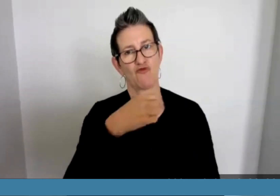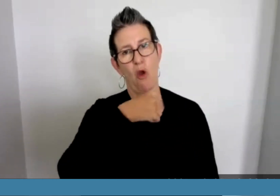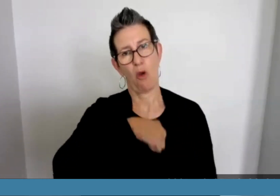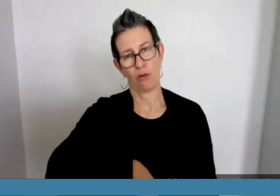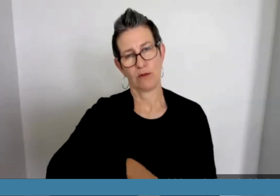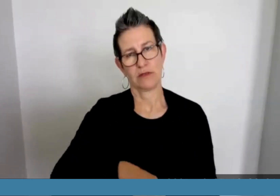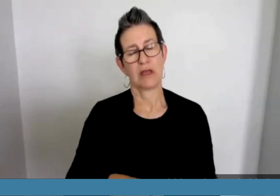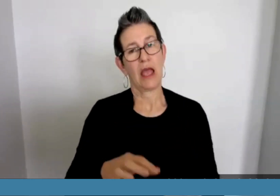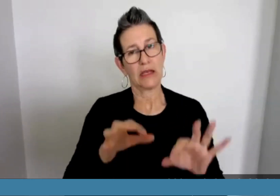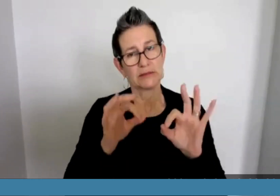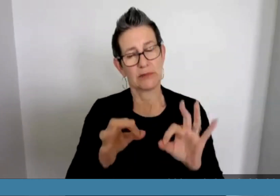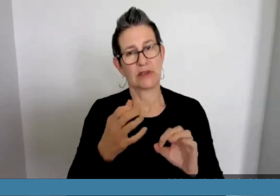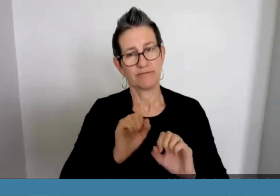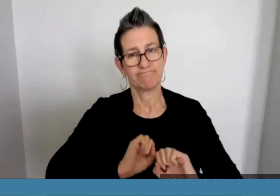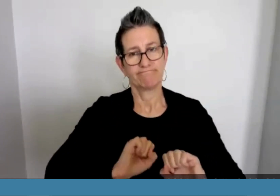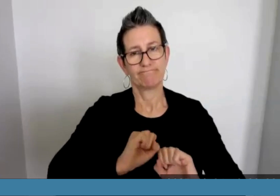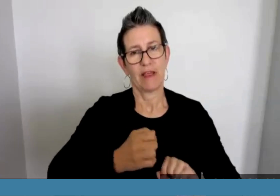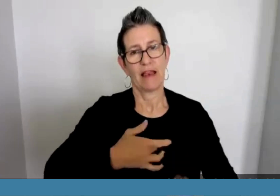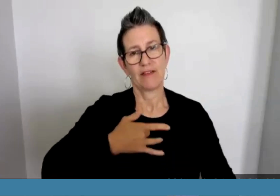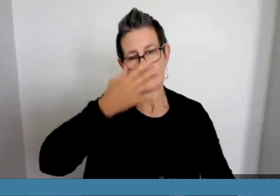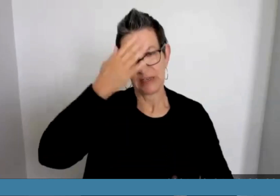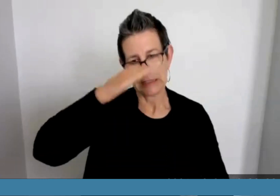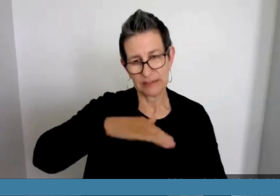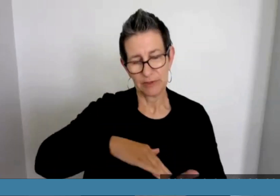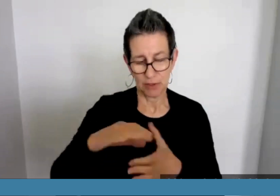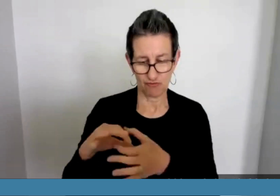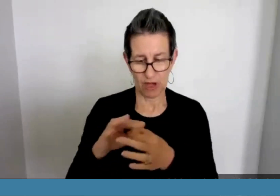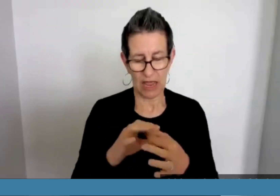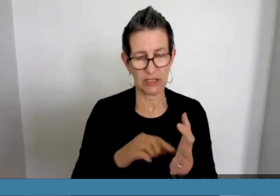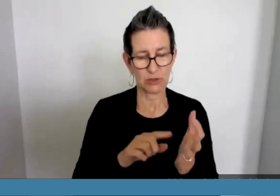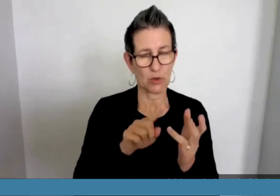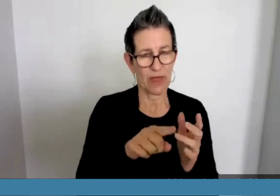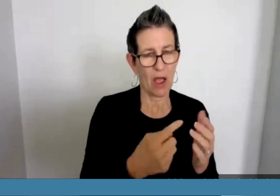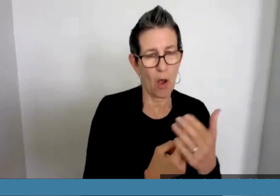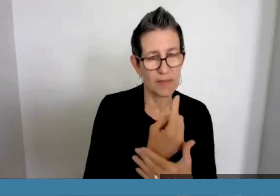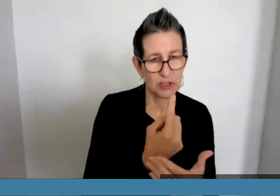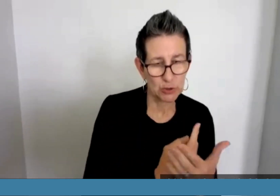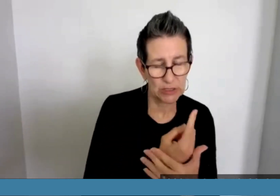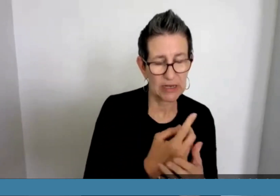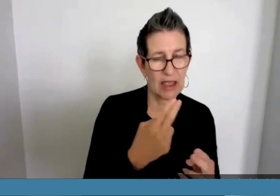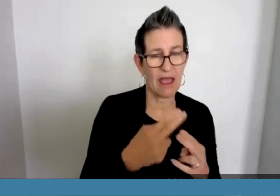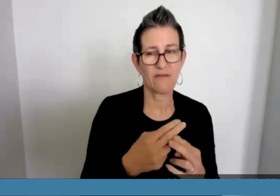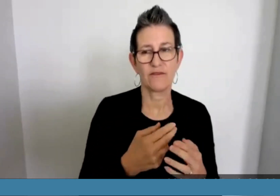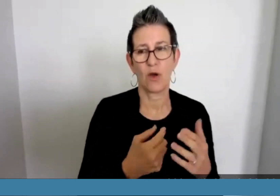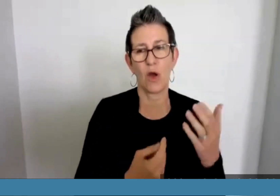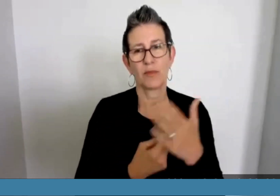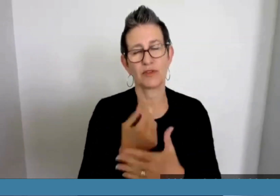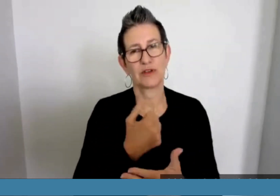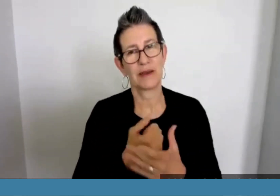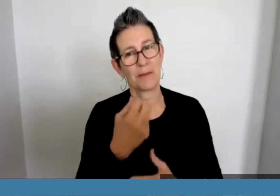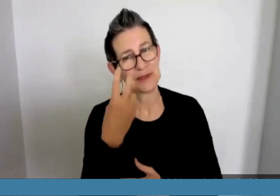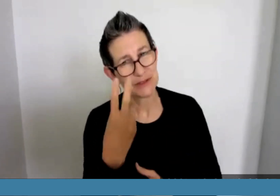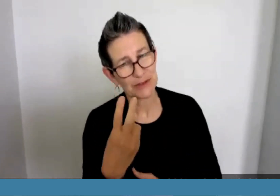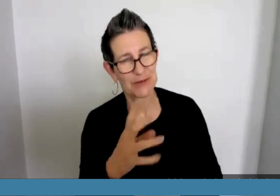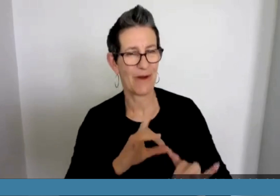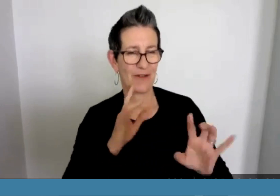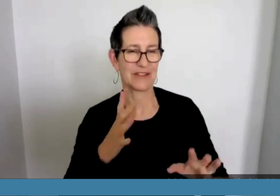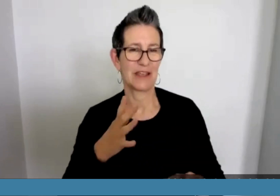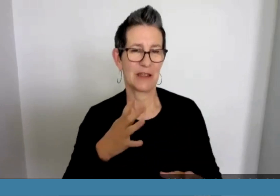lived experience relevant to the opportunity. And for opportunity 2, obviously, we would also be looking for First Nations